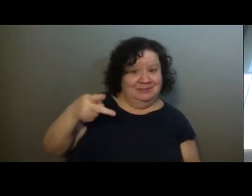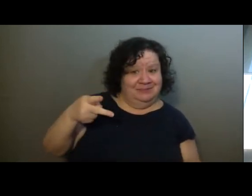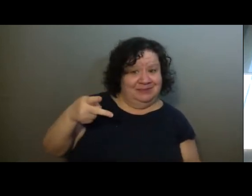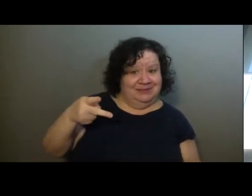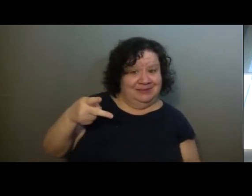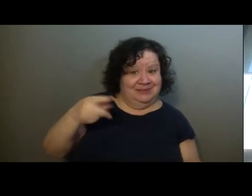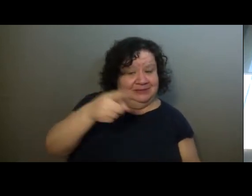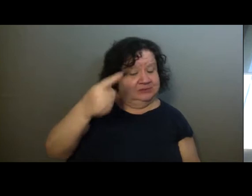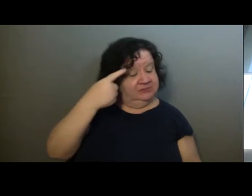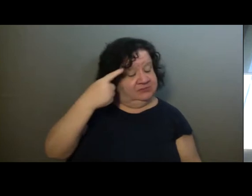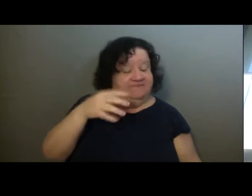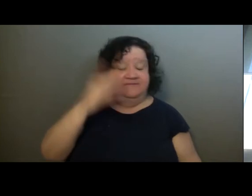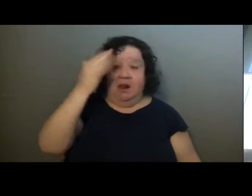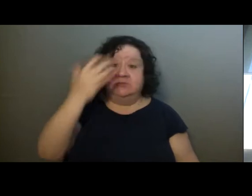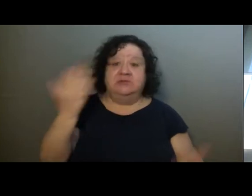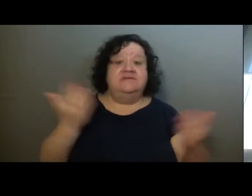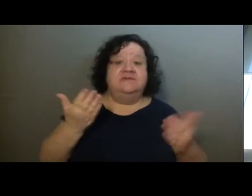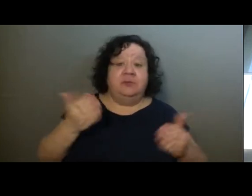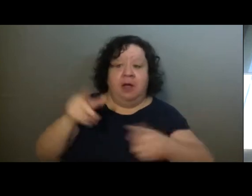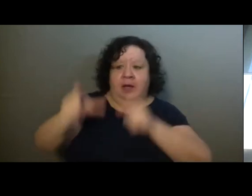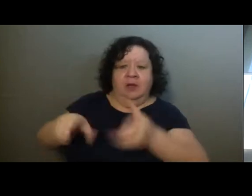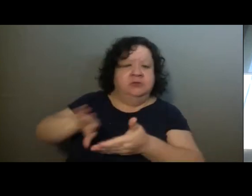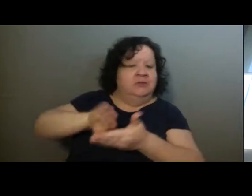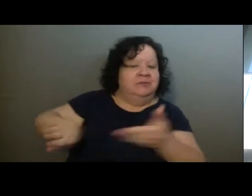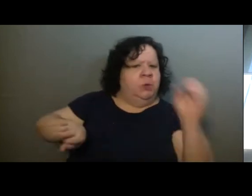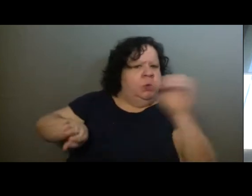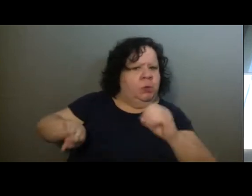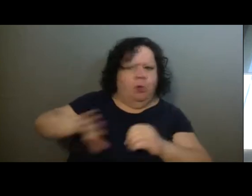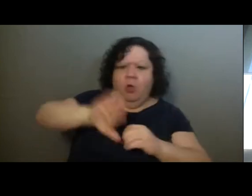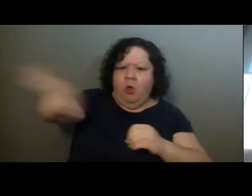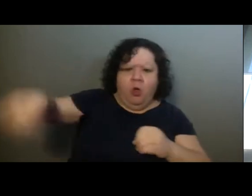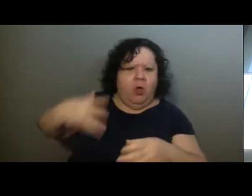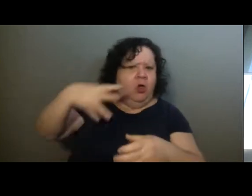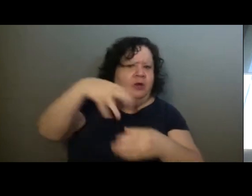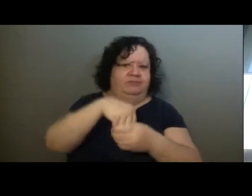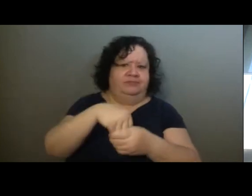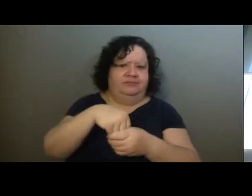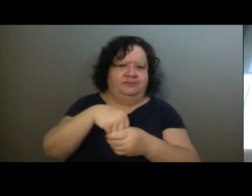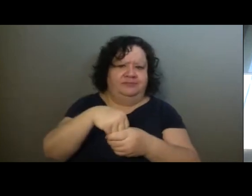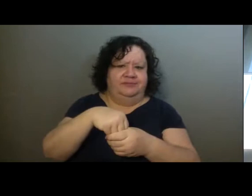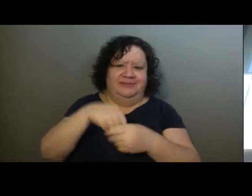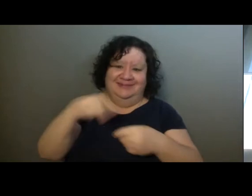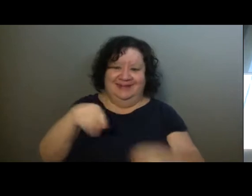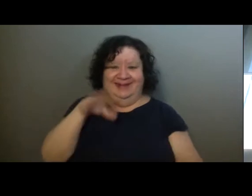in the context of the post-blast, for us, this was a starting point. There was a lot of conversation and focused on physical